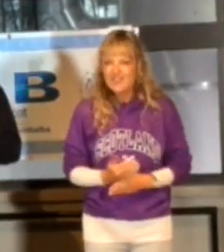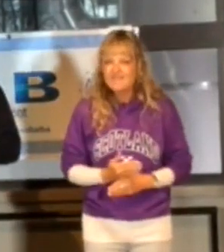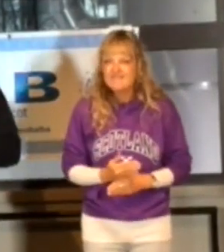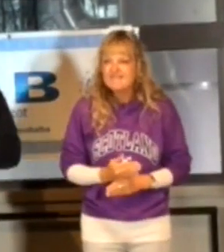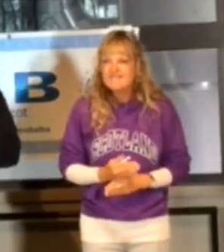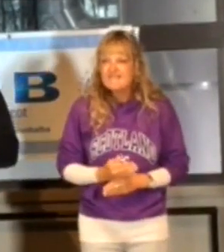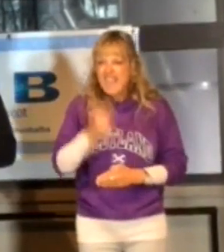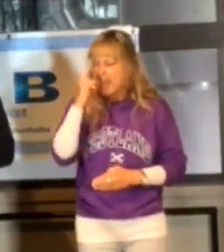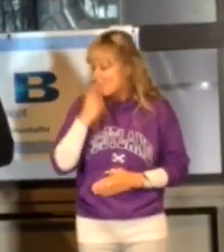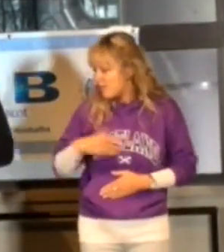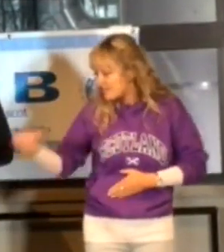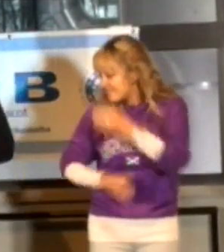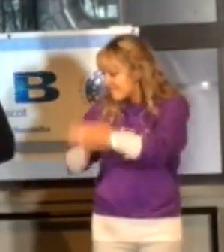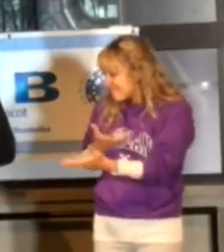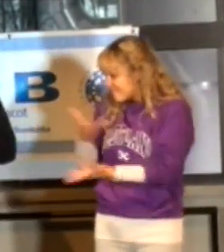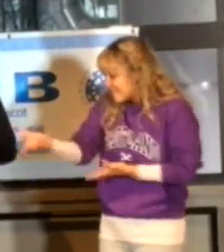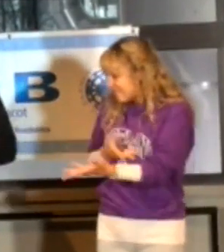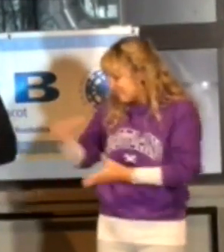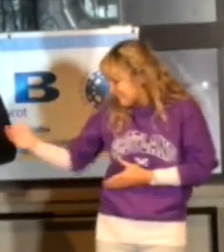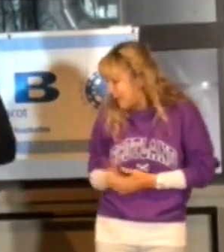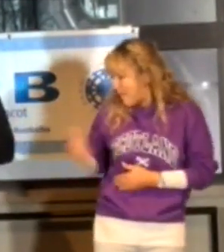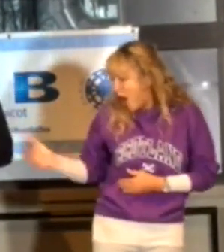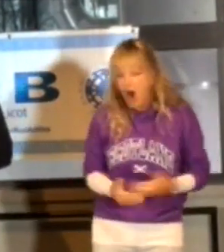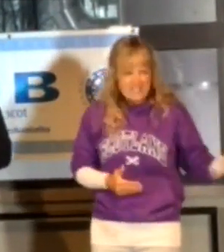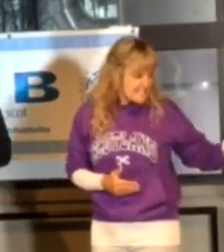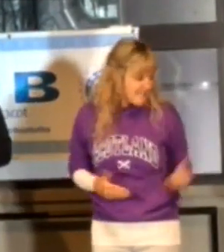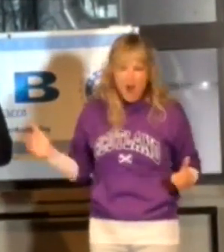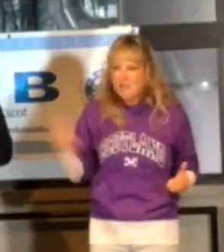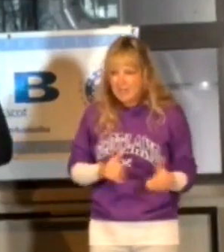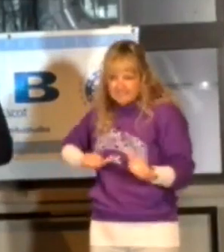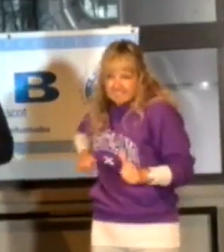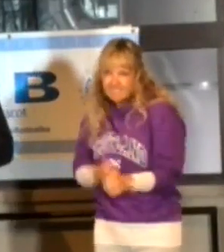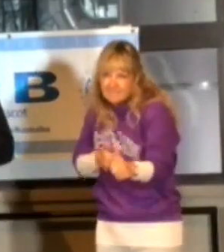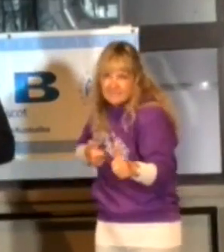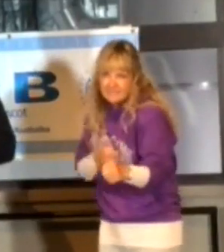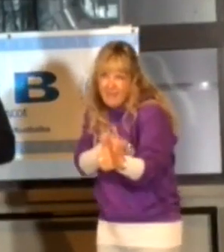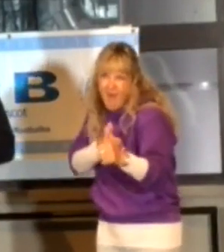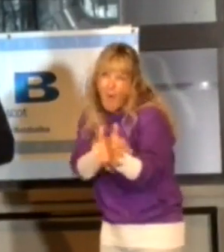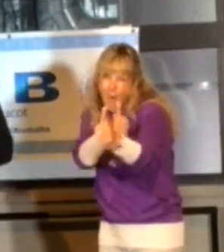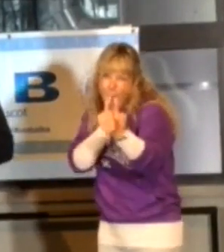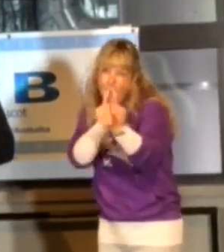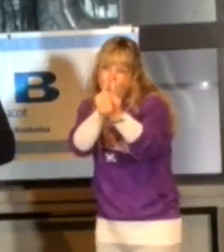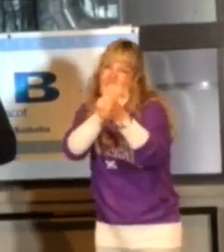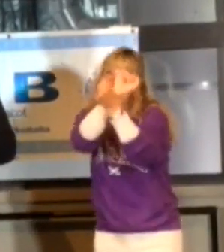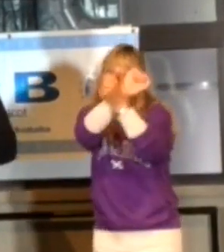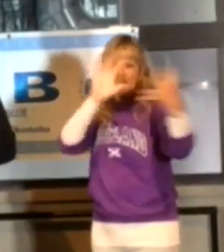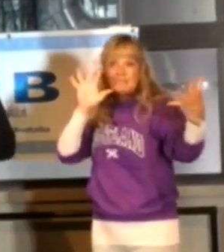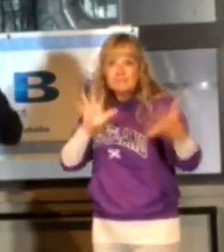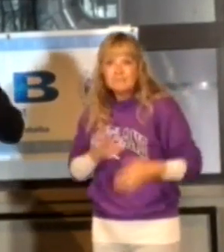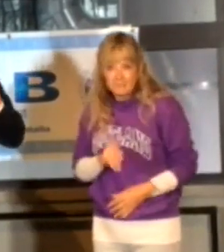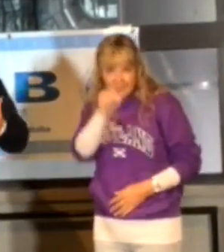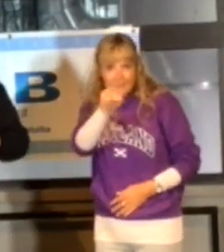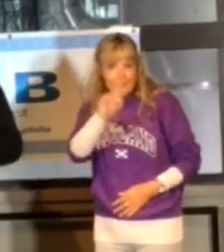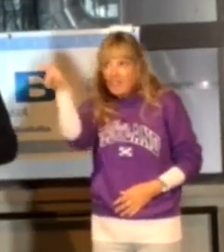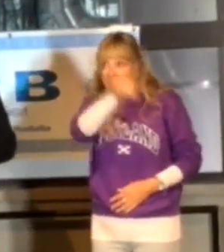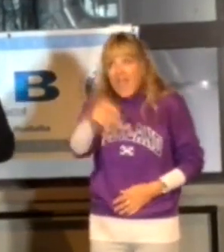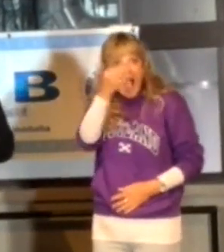was mobilising the grassroots in support of Scotland's freedom. We were